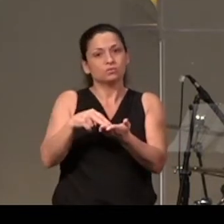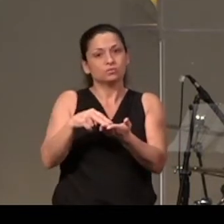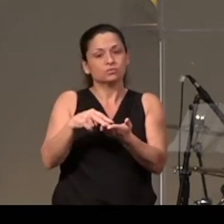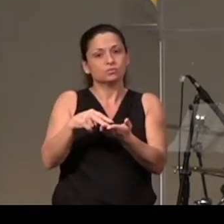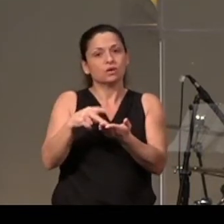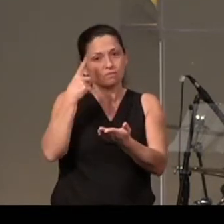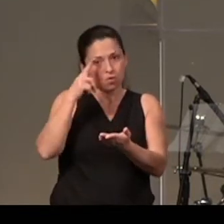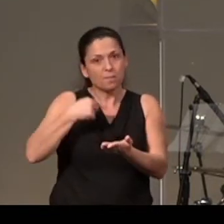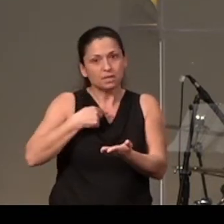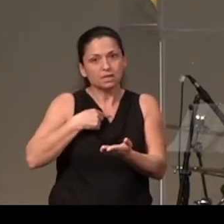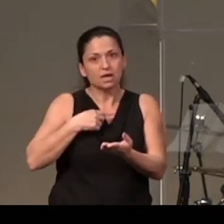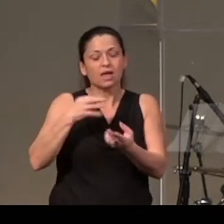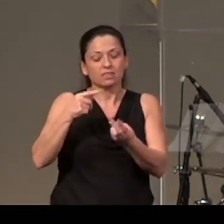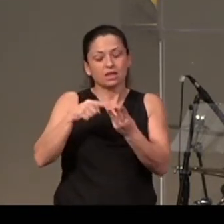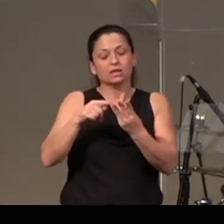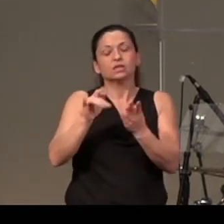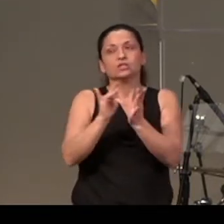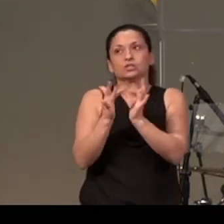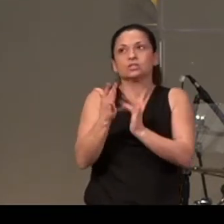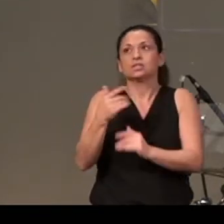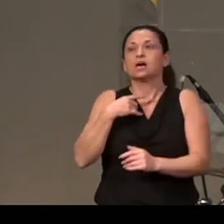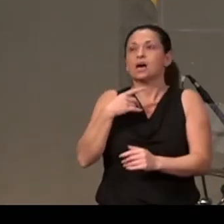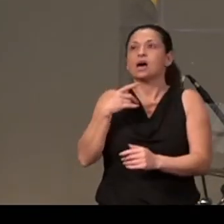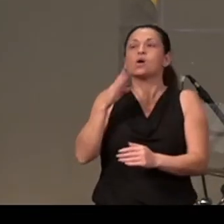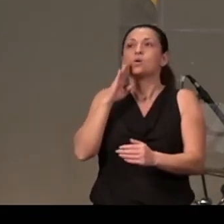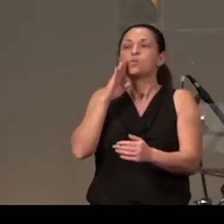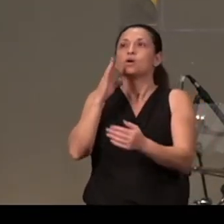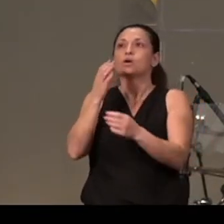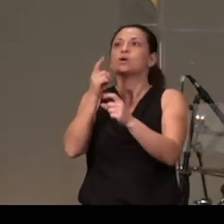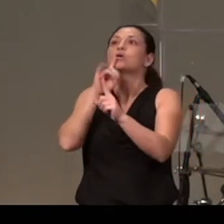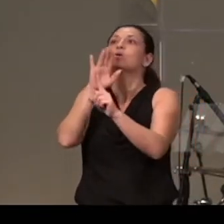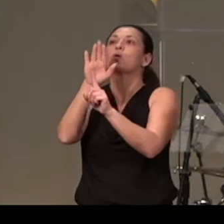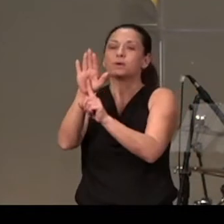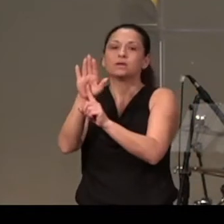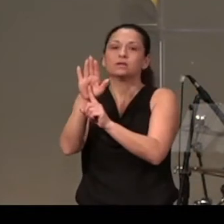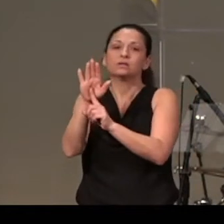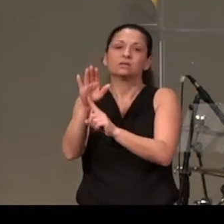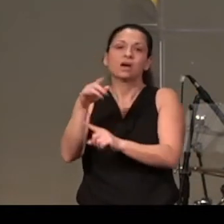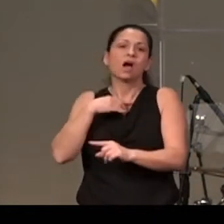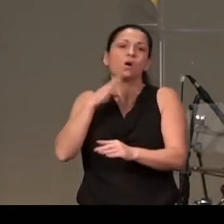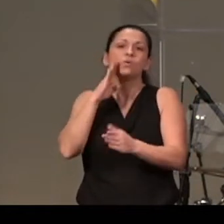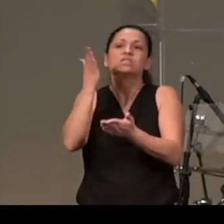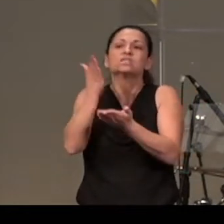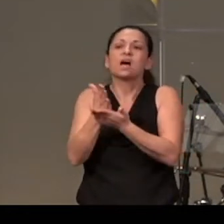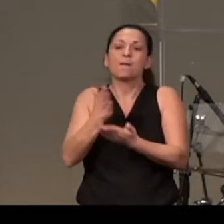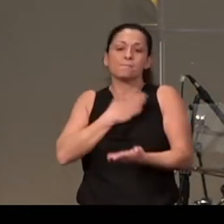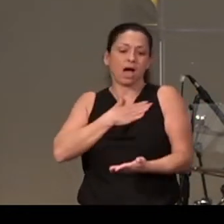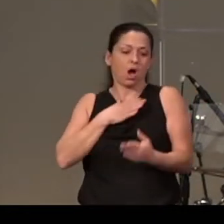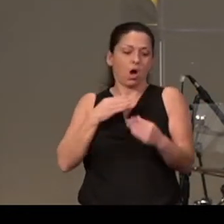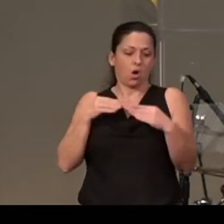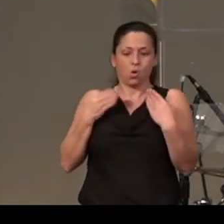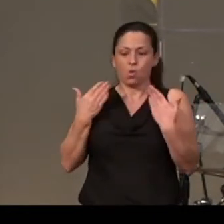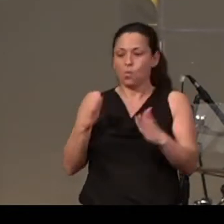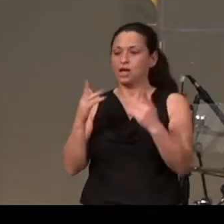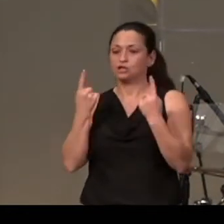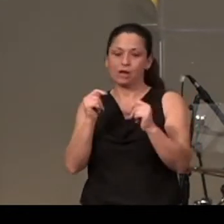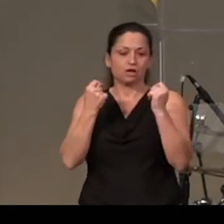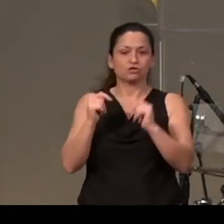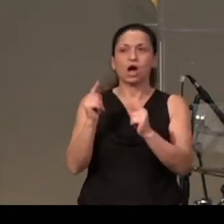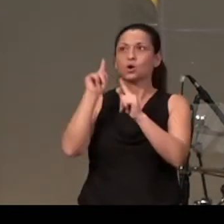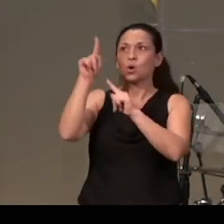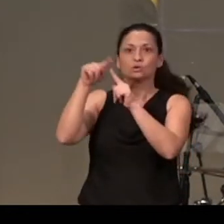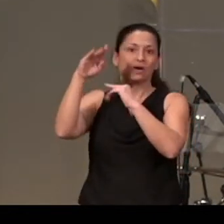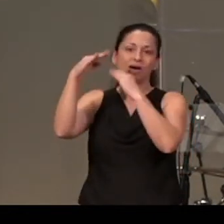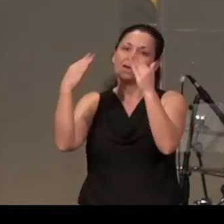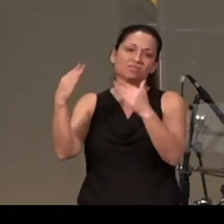my Savior. I'm going to quit trying to earn my way into heaven and to trust you. Forgive me. Give me eternal life, won't you? And I want you to